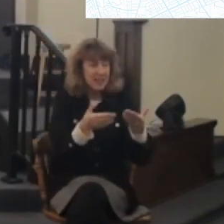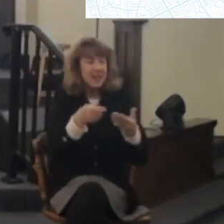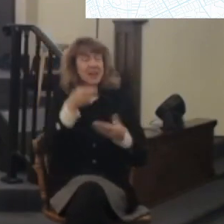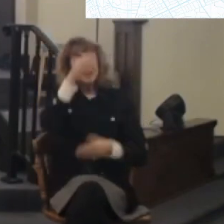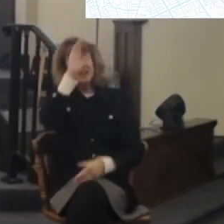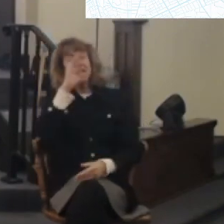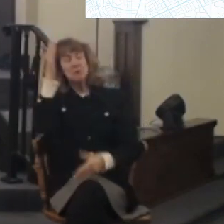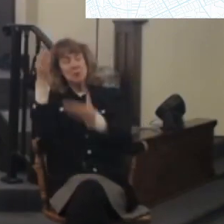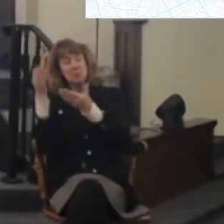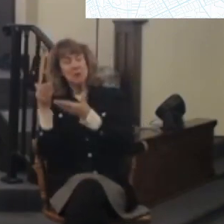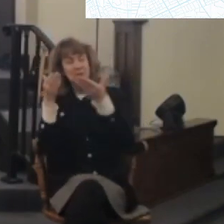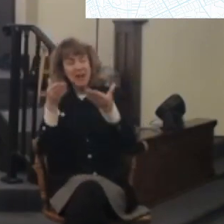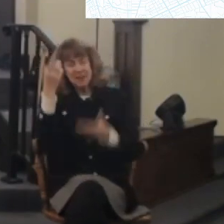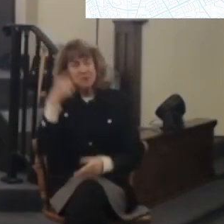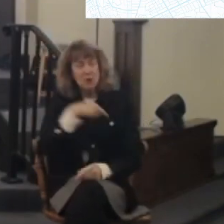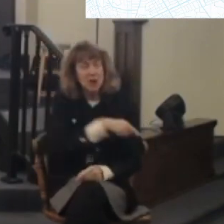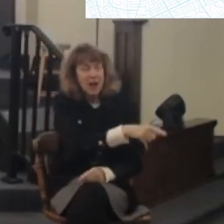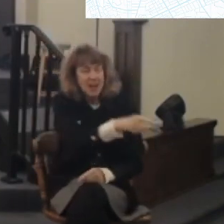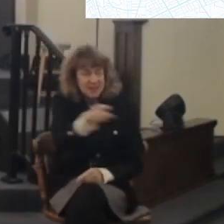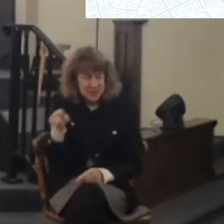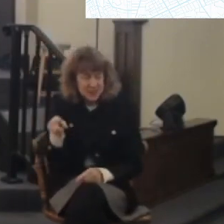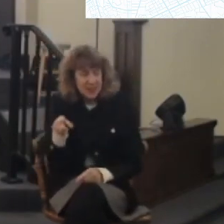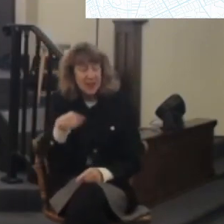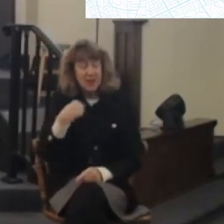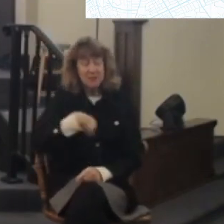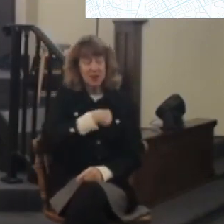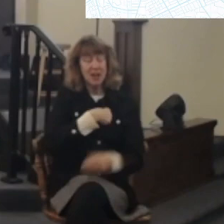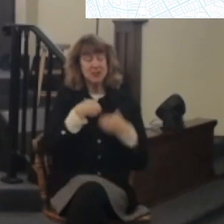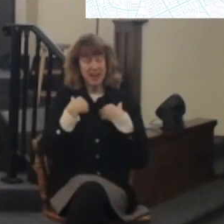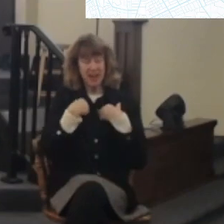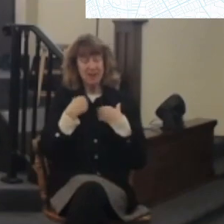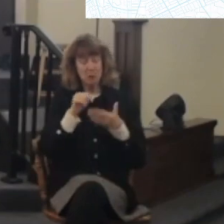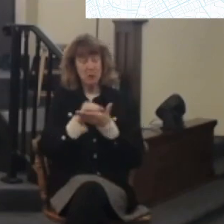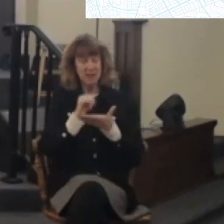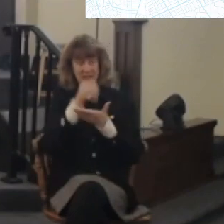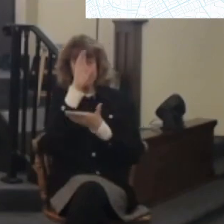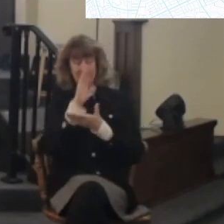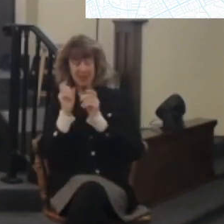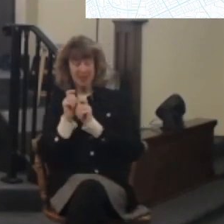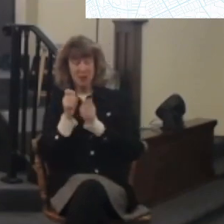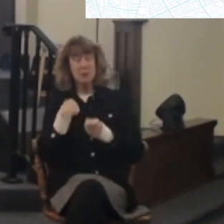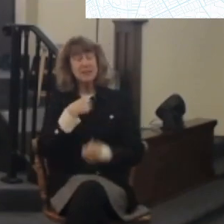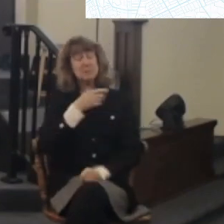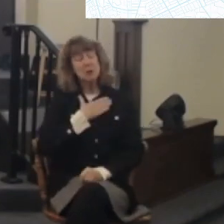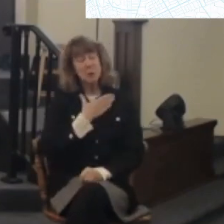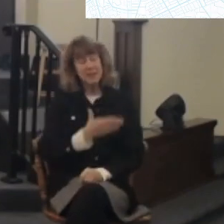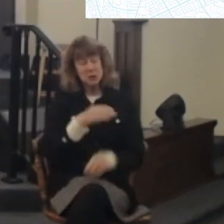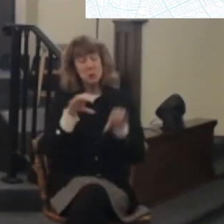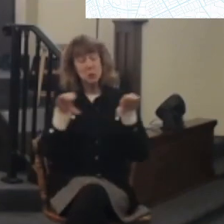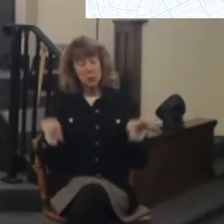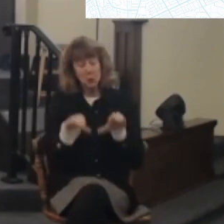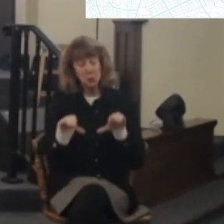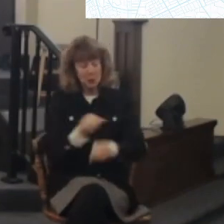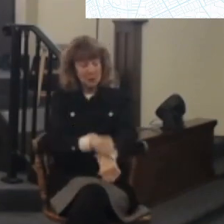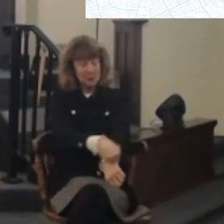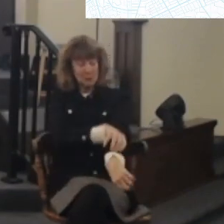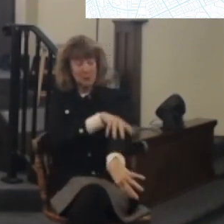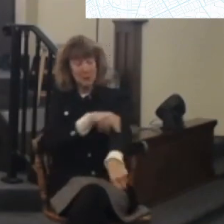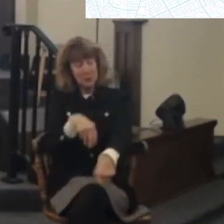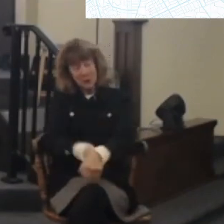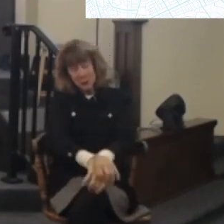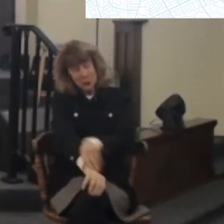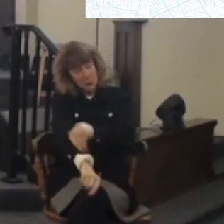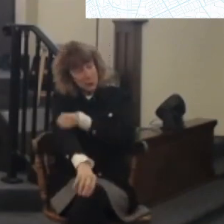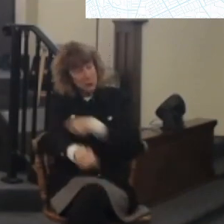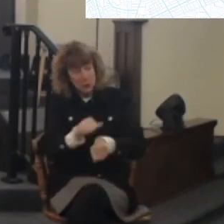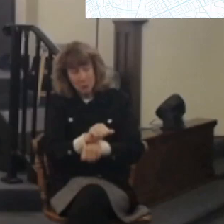for us. But for us to get the ram in the bush, we got to go up the mountainside and do the work. Don't